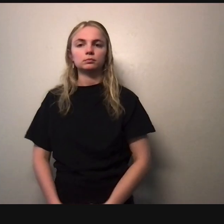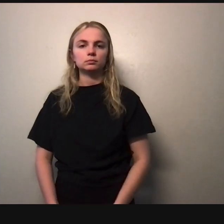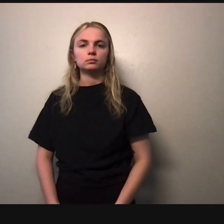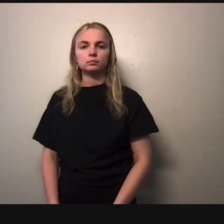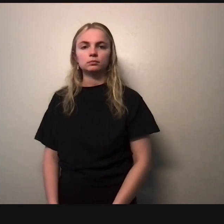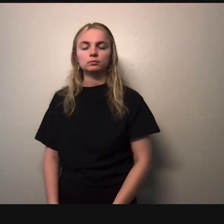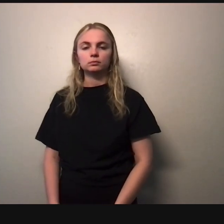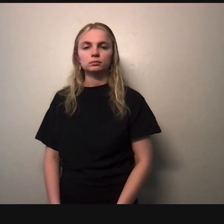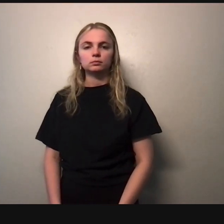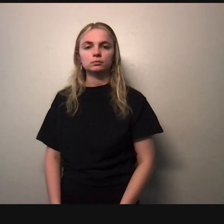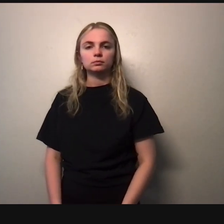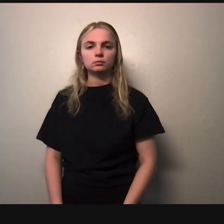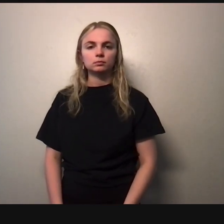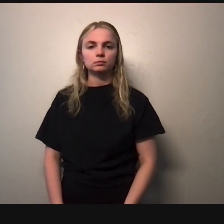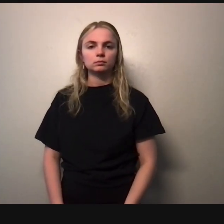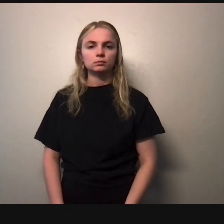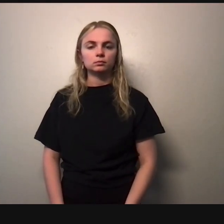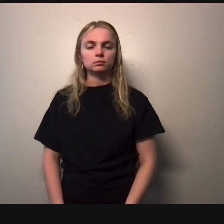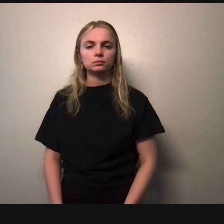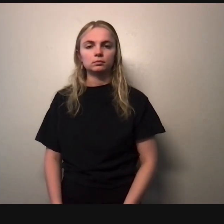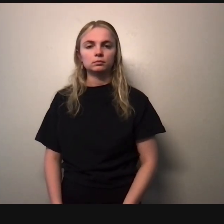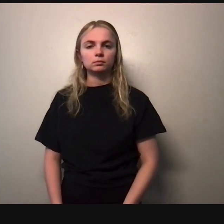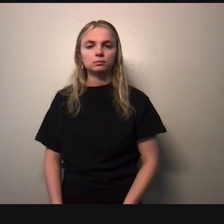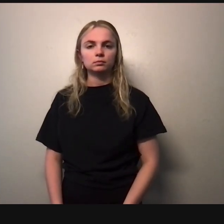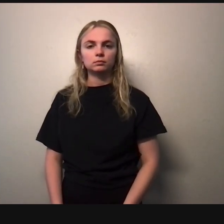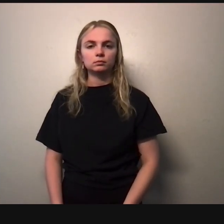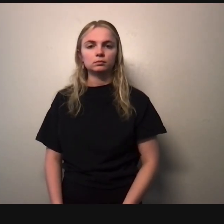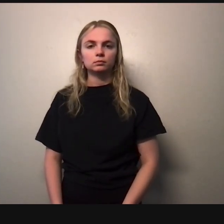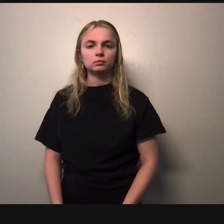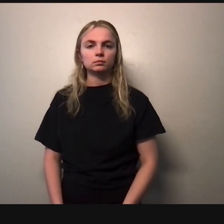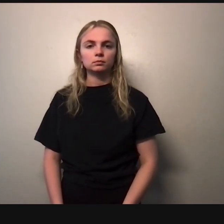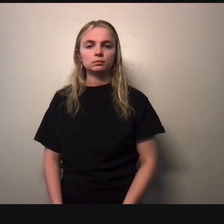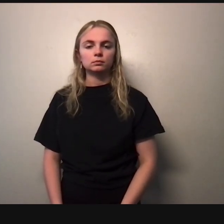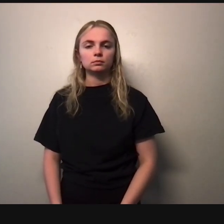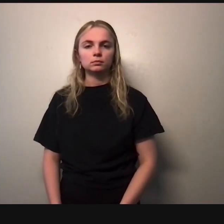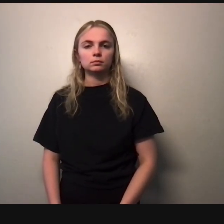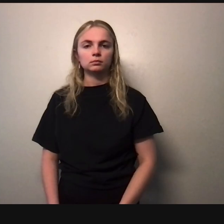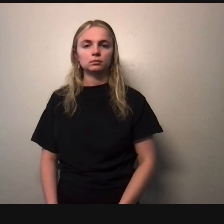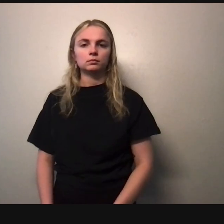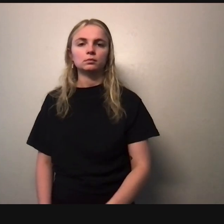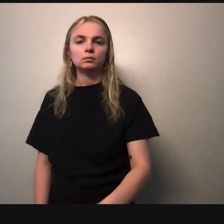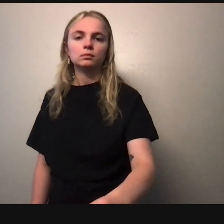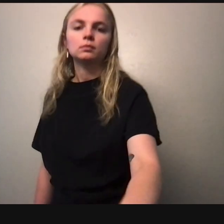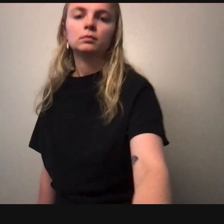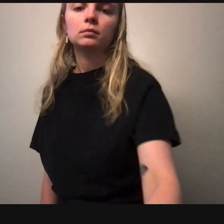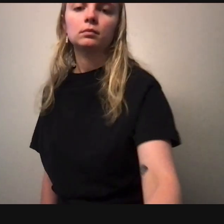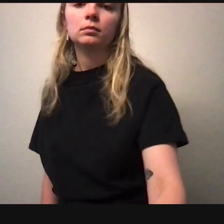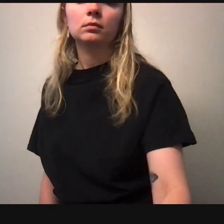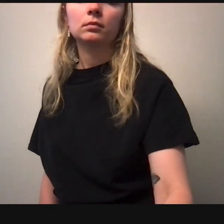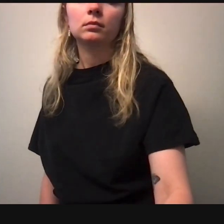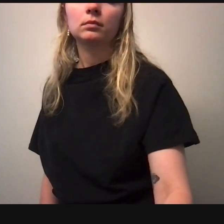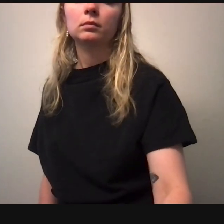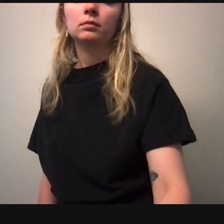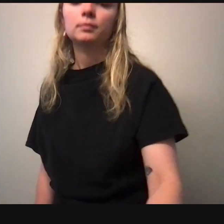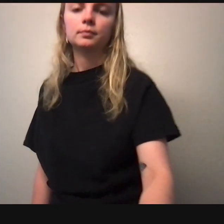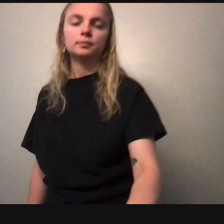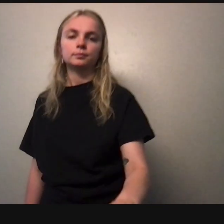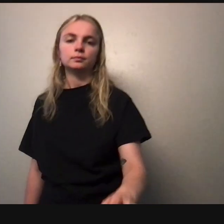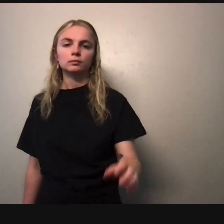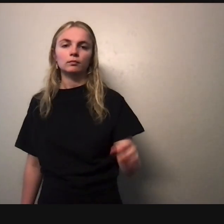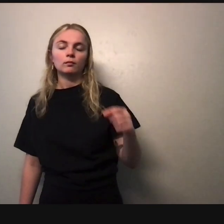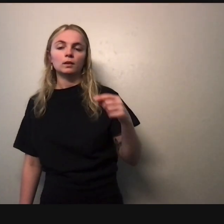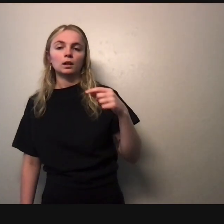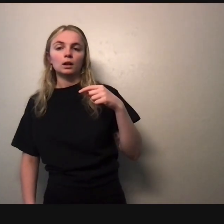I put my leg down. It was really weak. I put my full weight on my legs, and I was immediately fine. Nothing.